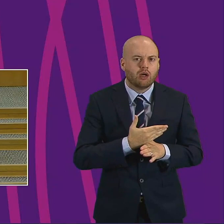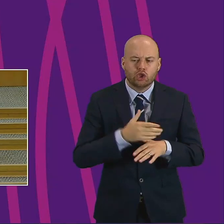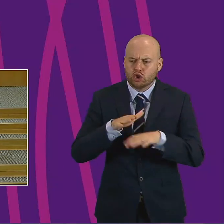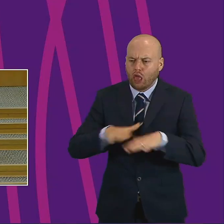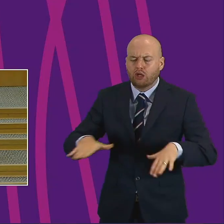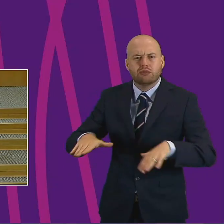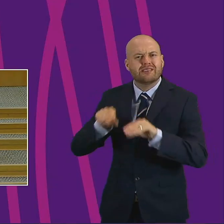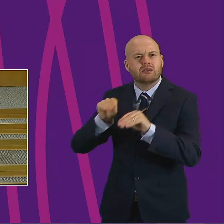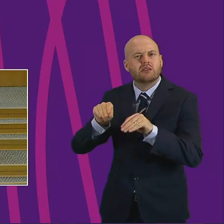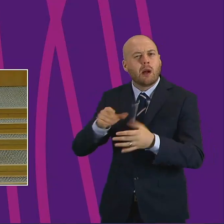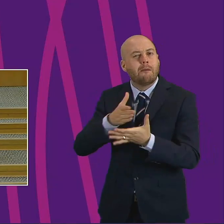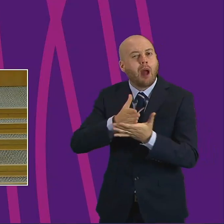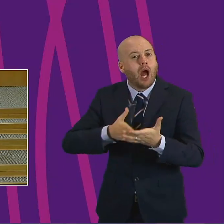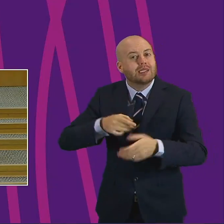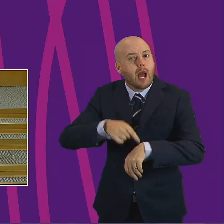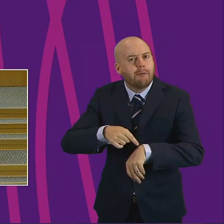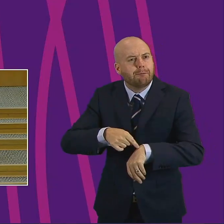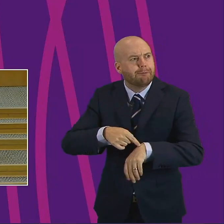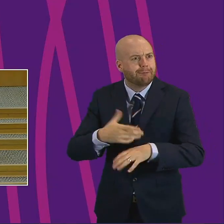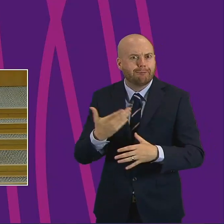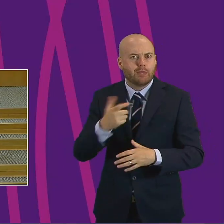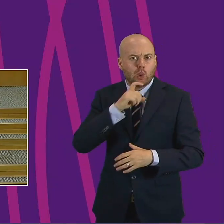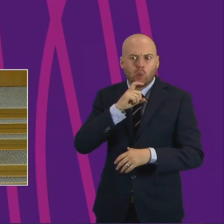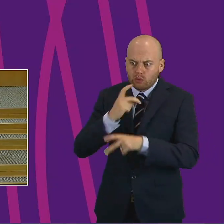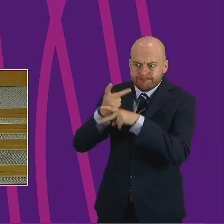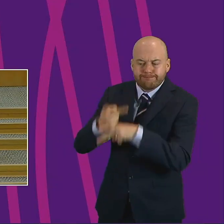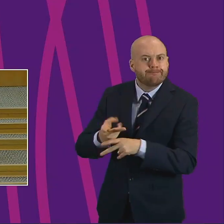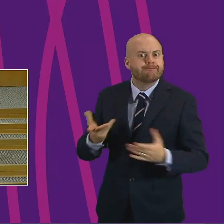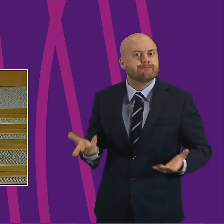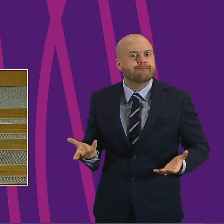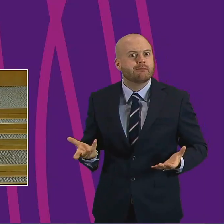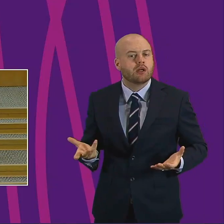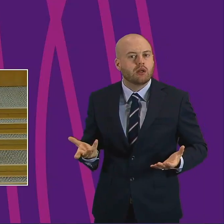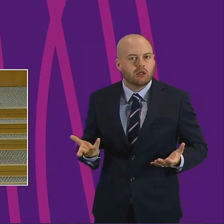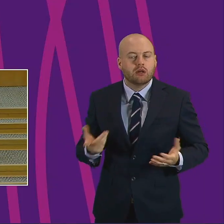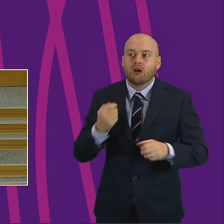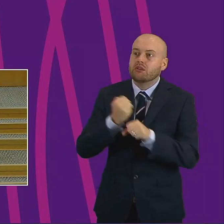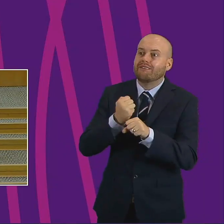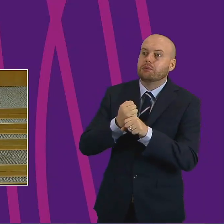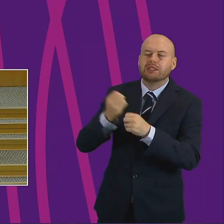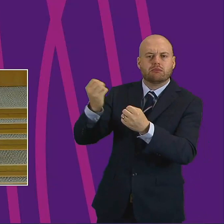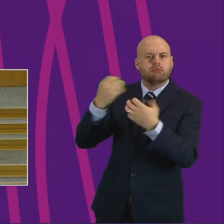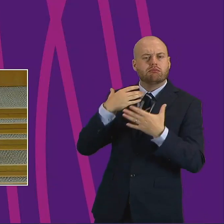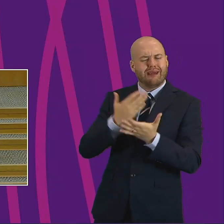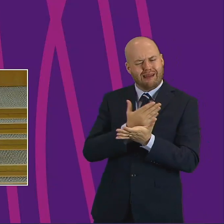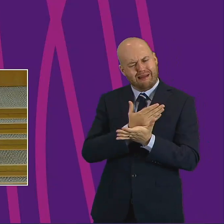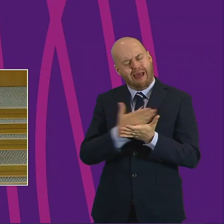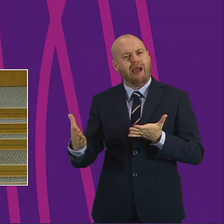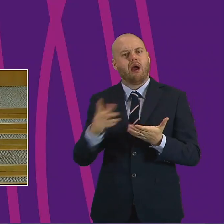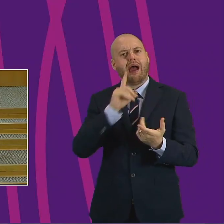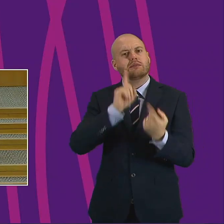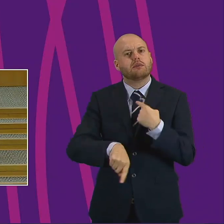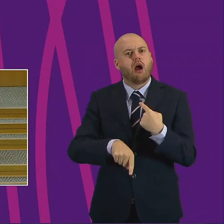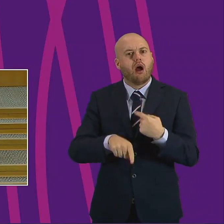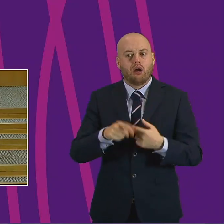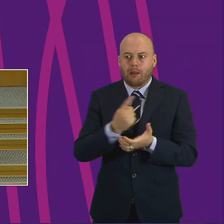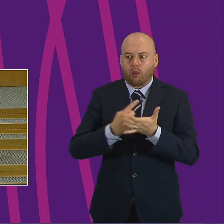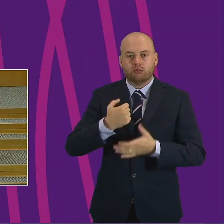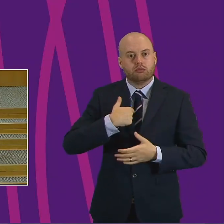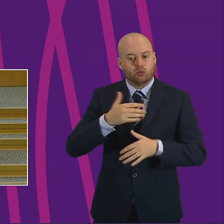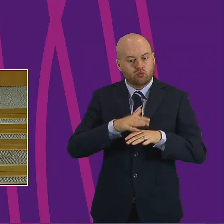And they're angry that no one in the government can give them clear answers to fundamental questions about their child's education next